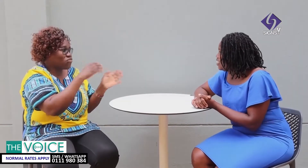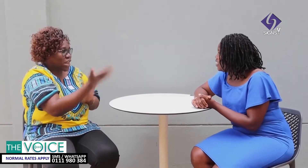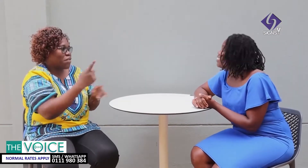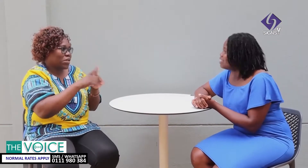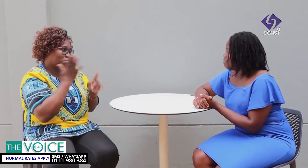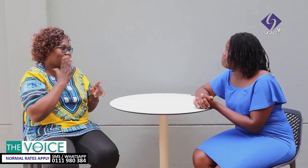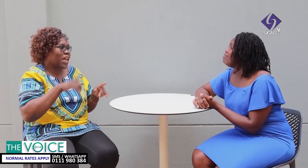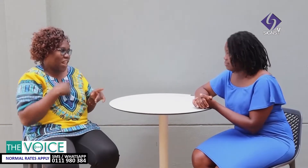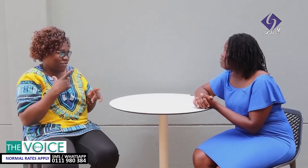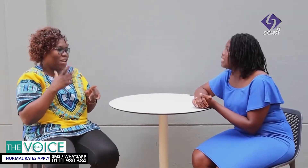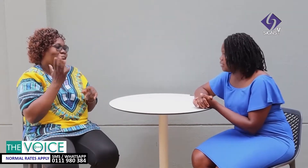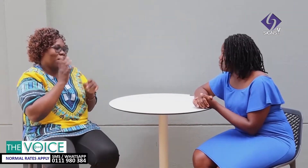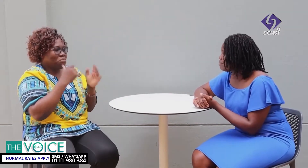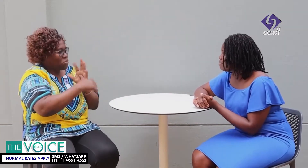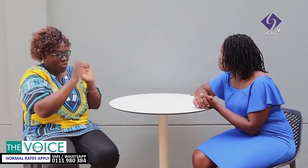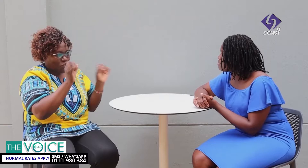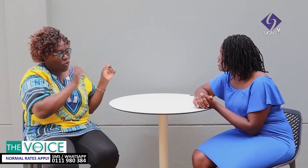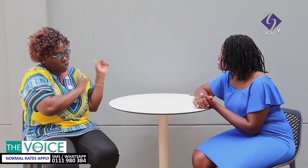deaf boyfriend, and